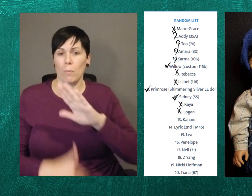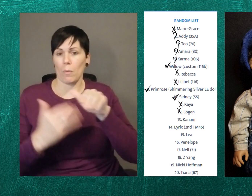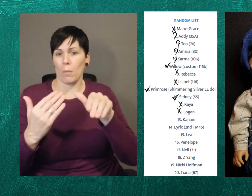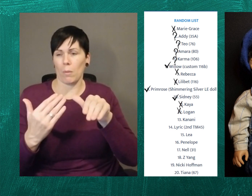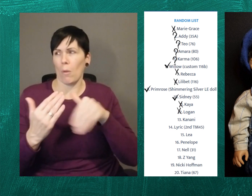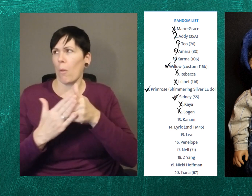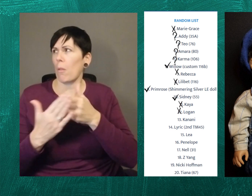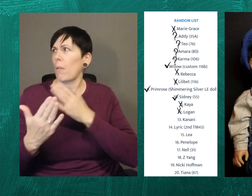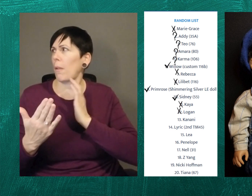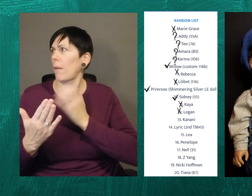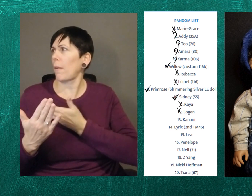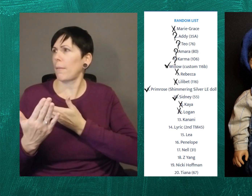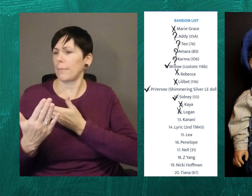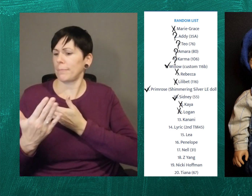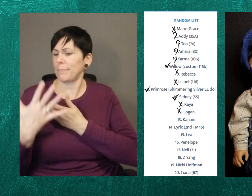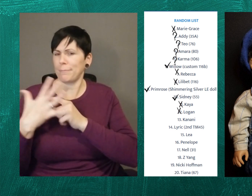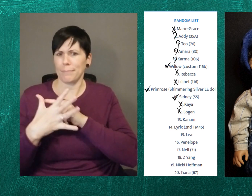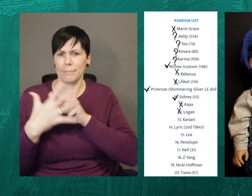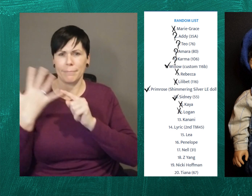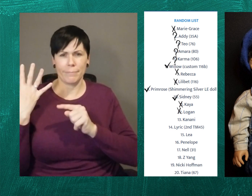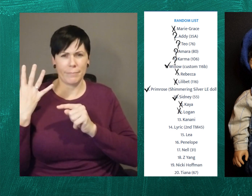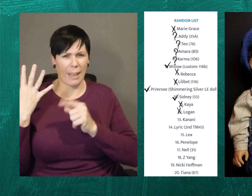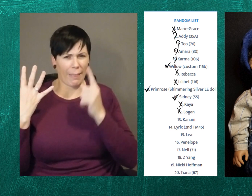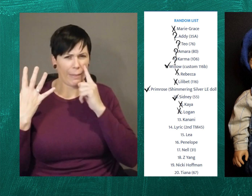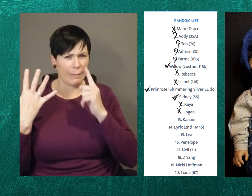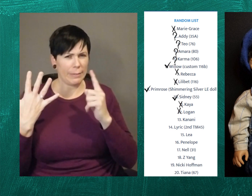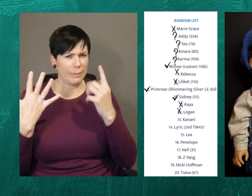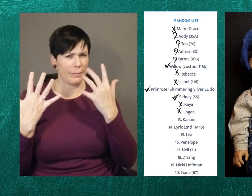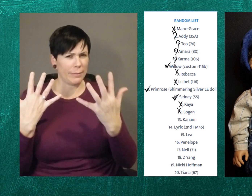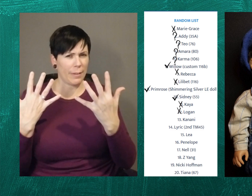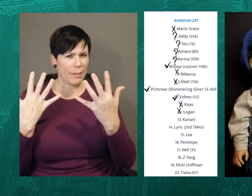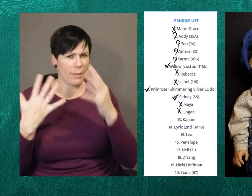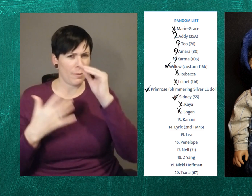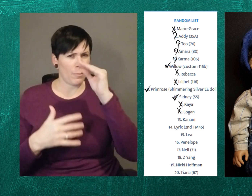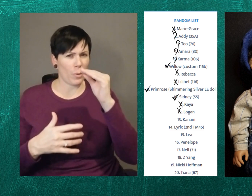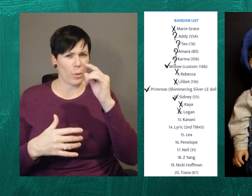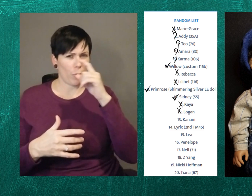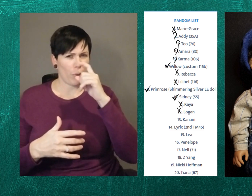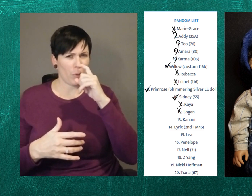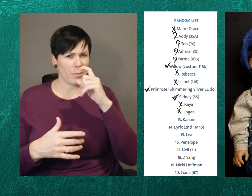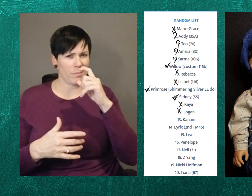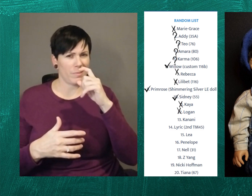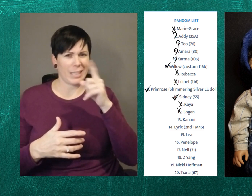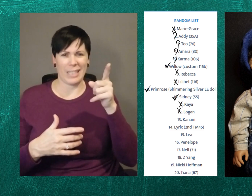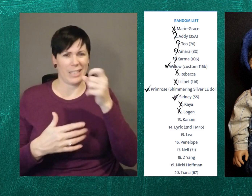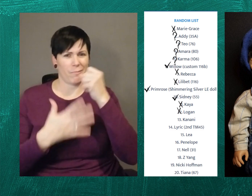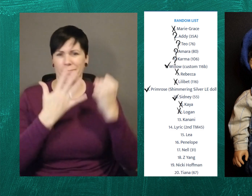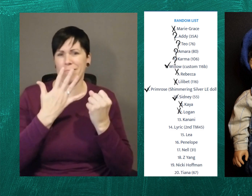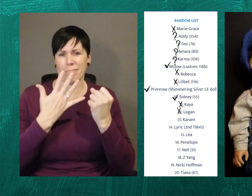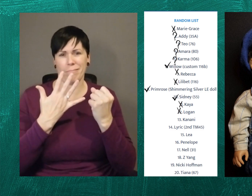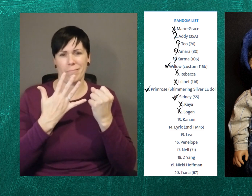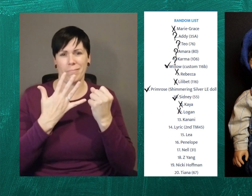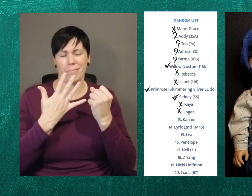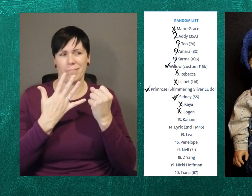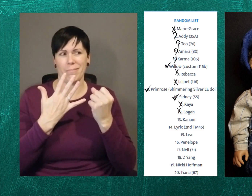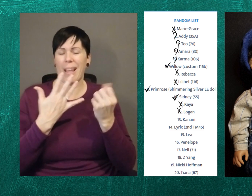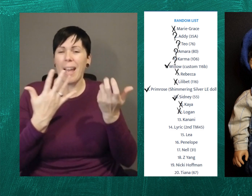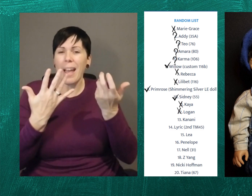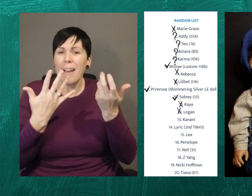least favorite of the boy dolls that we have. And we have 1, 2, 3,